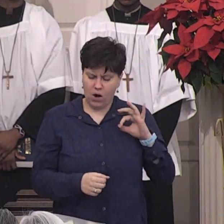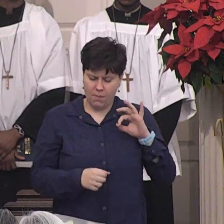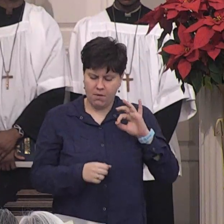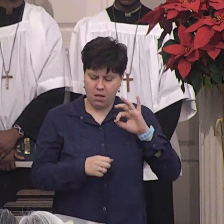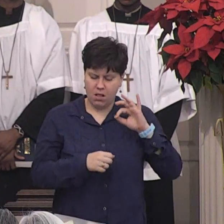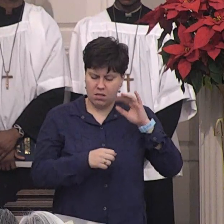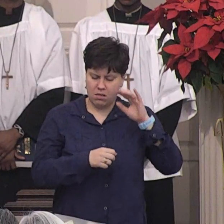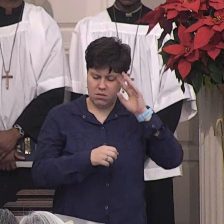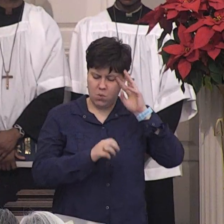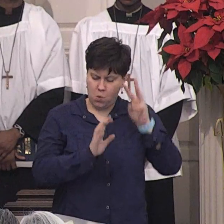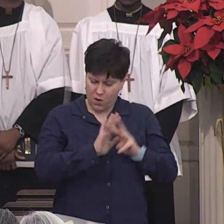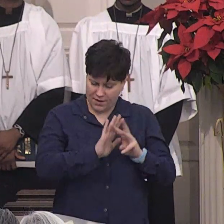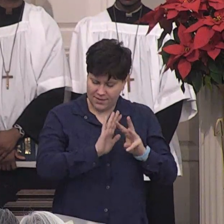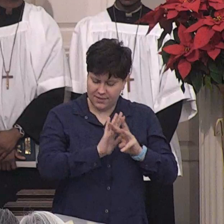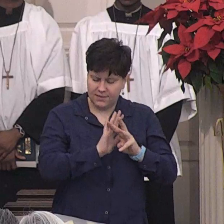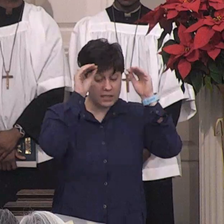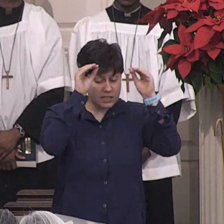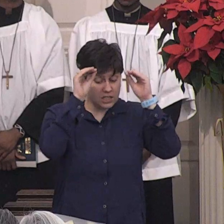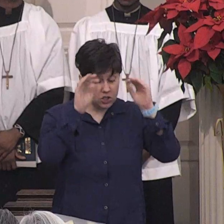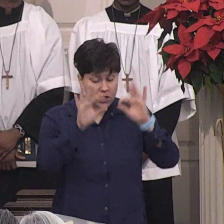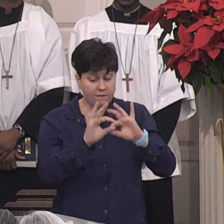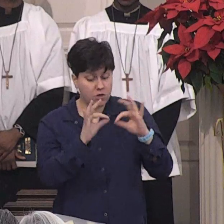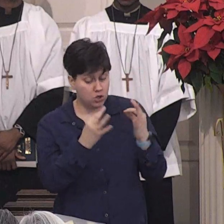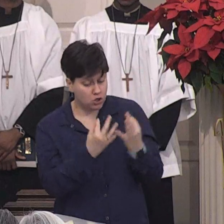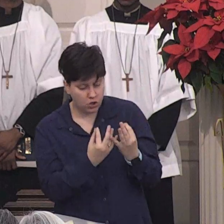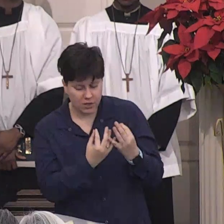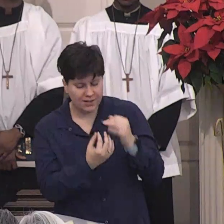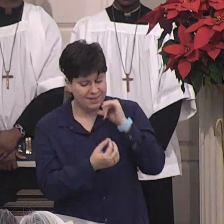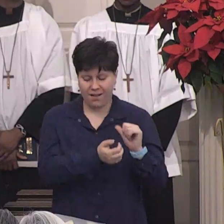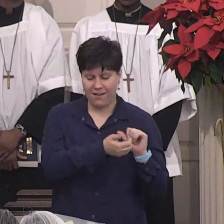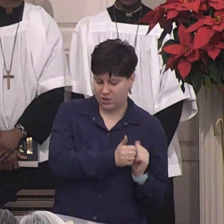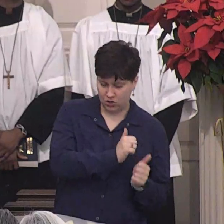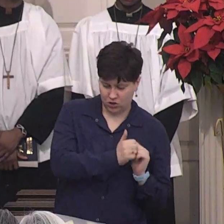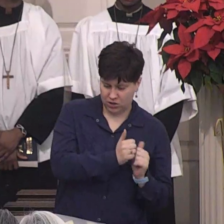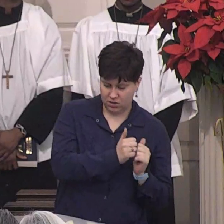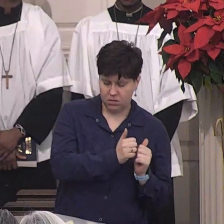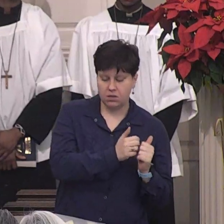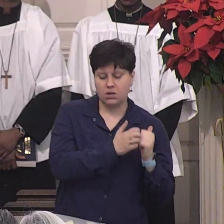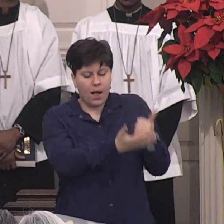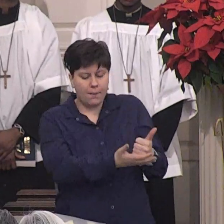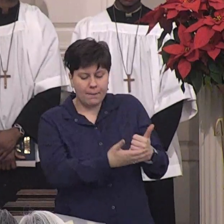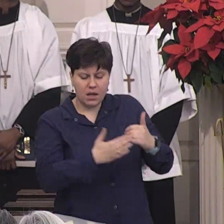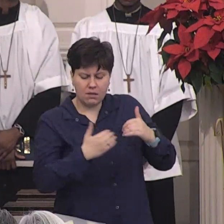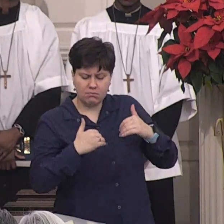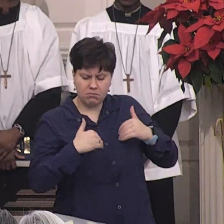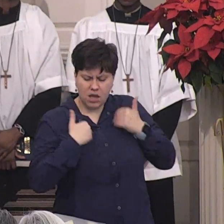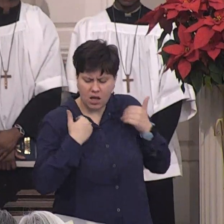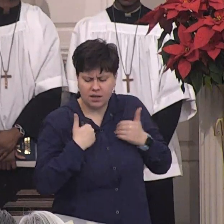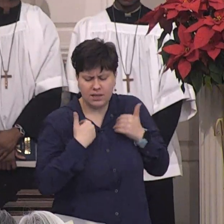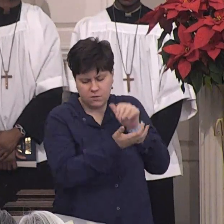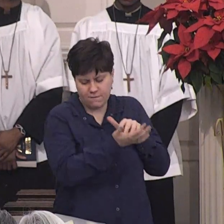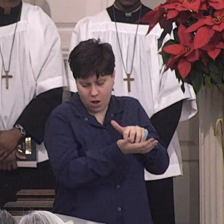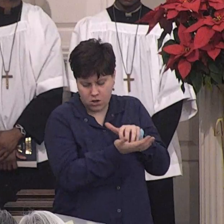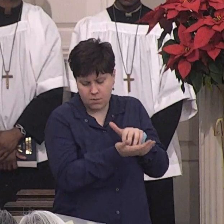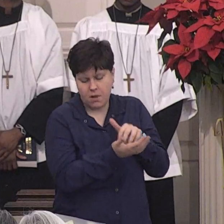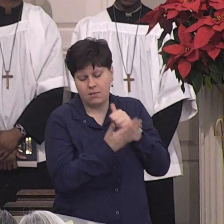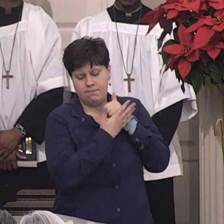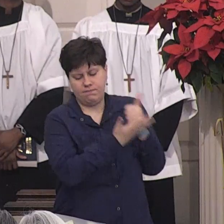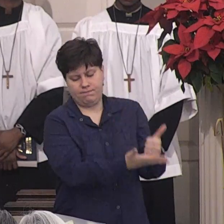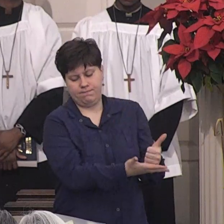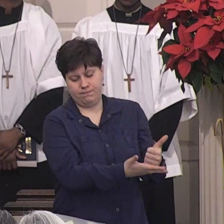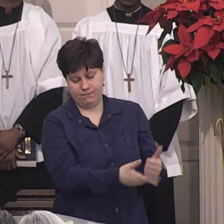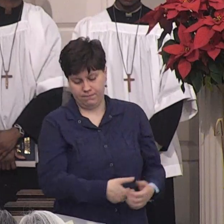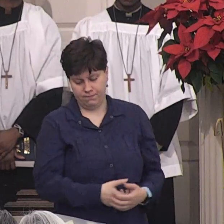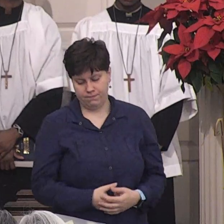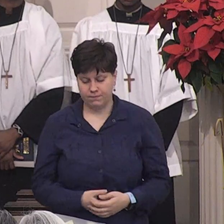teaching fraternity rather than competition, and helping the youngest and most vulnerable above